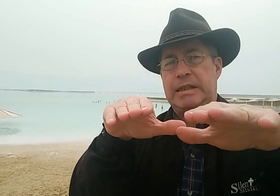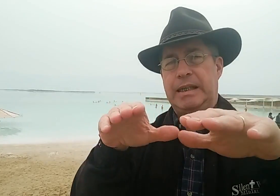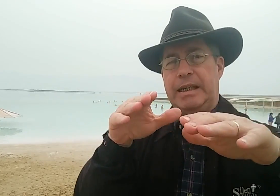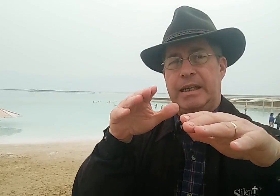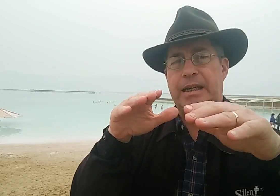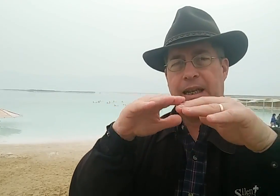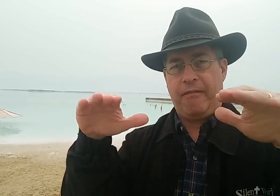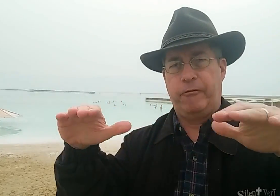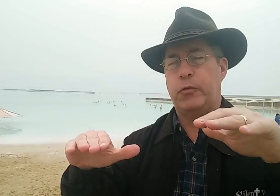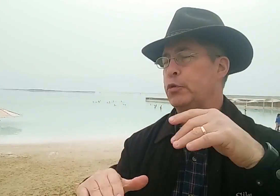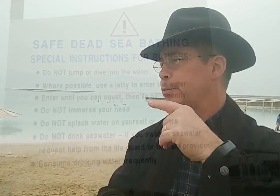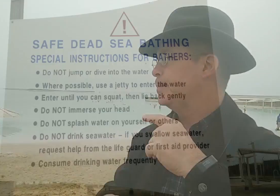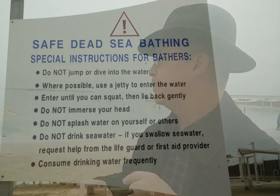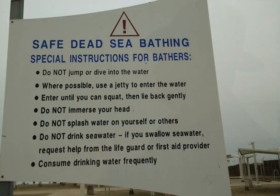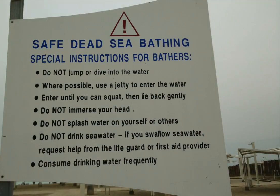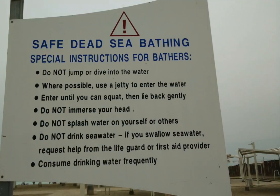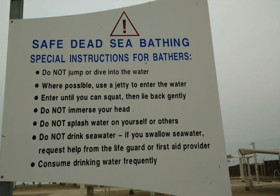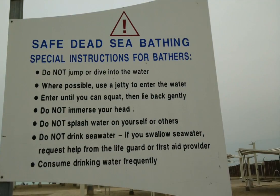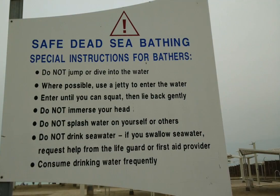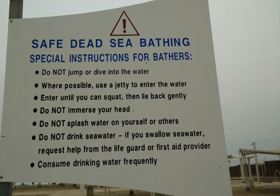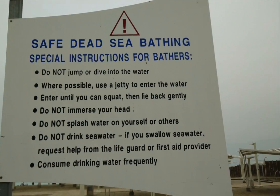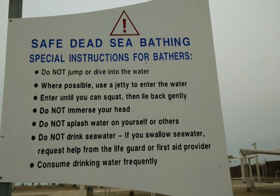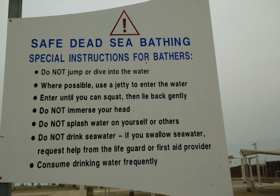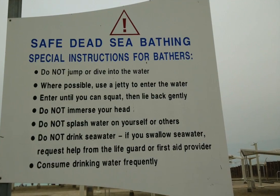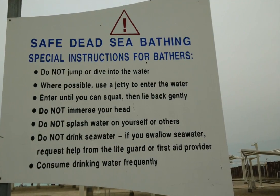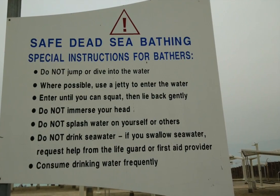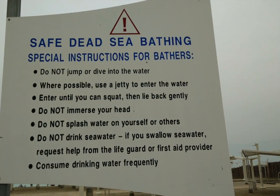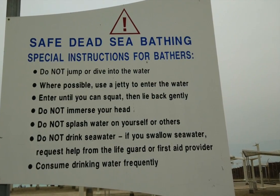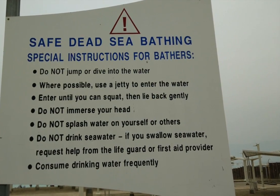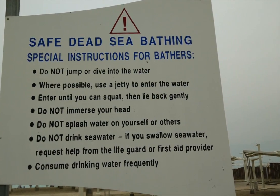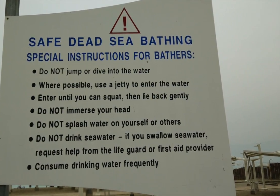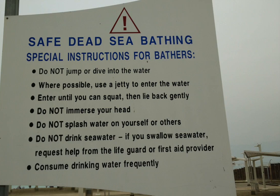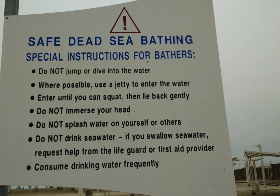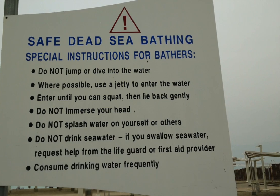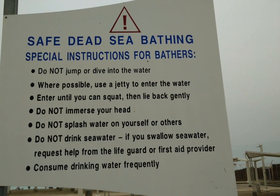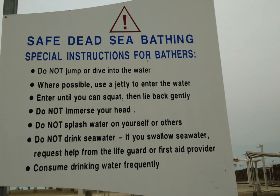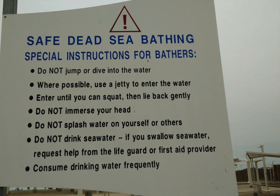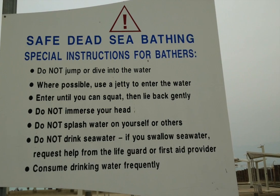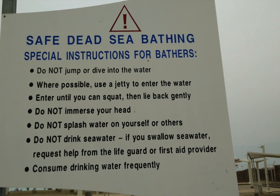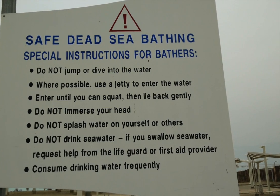So we're below sea level here. Notice the instructions.